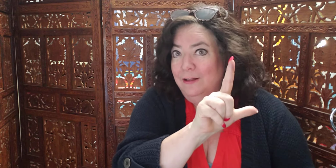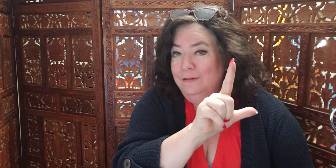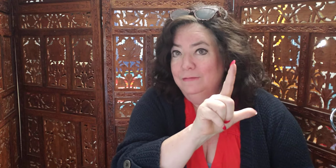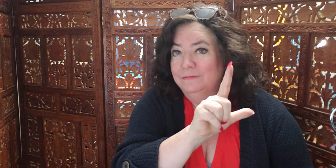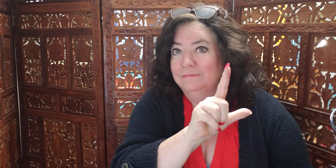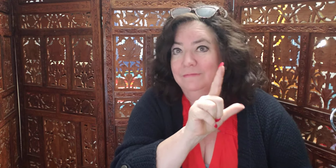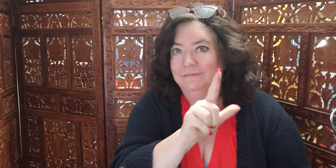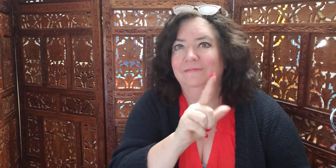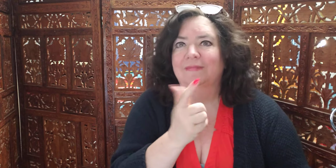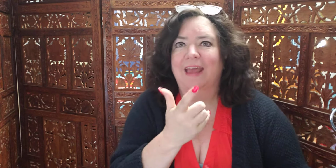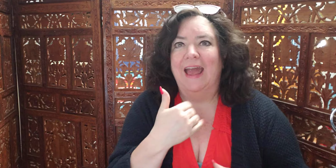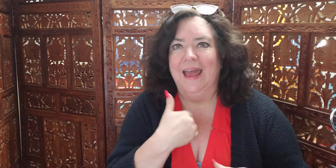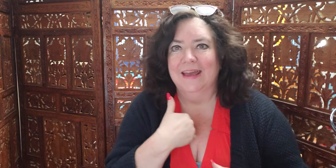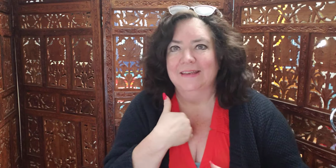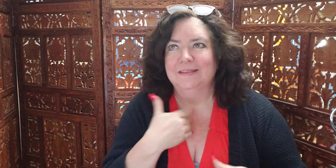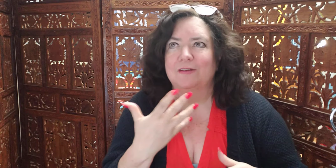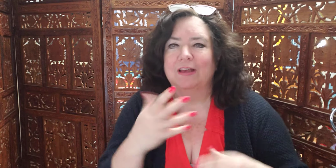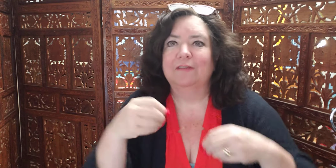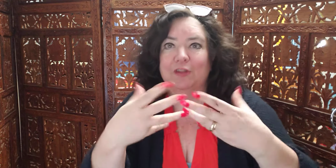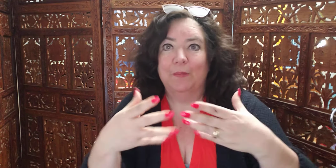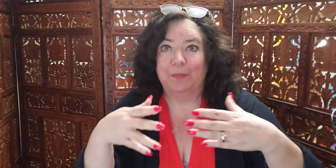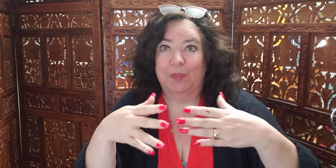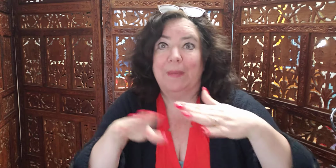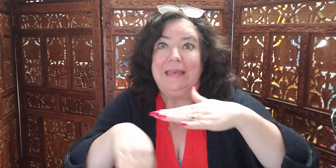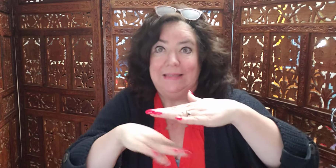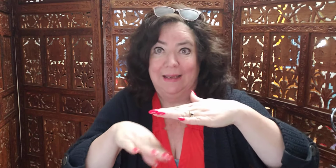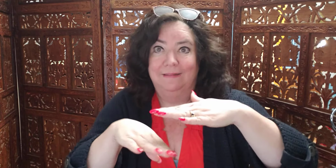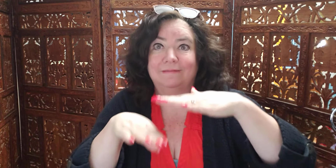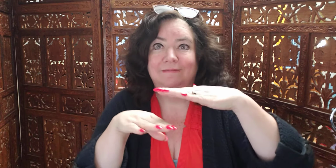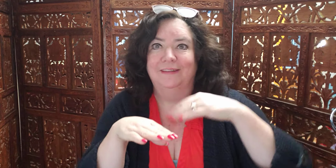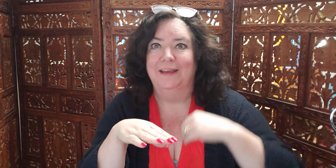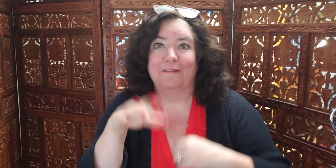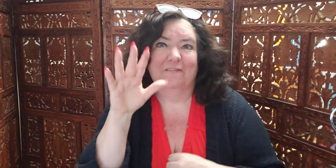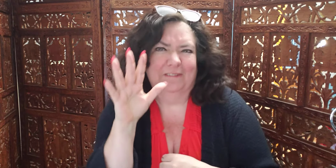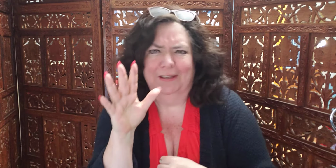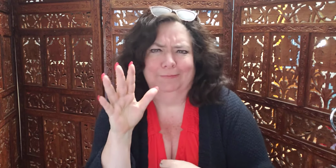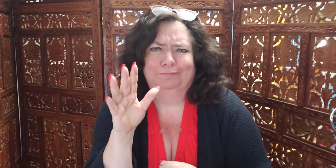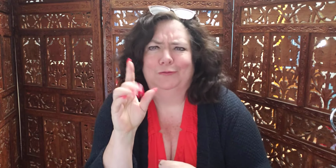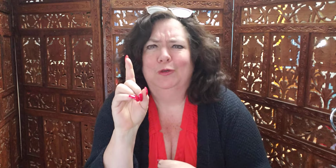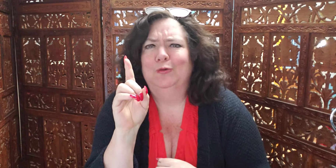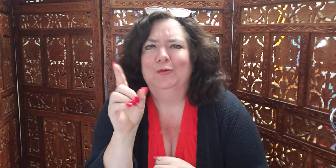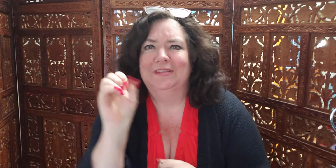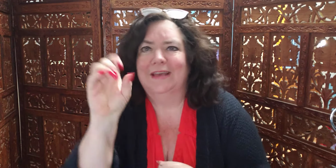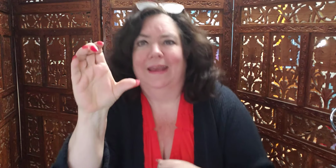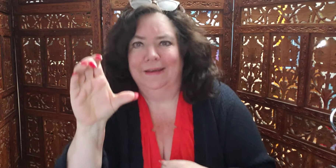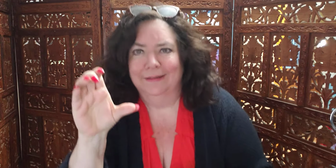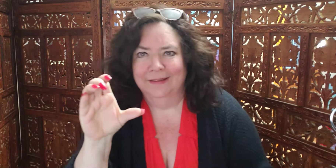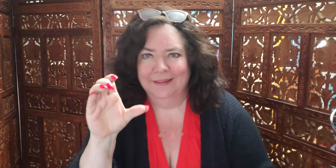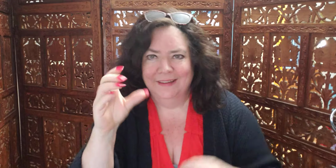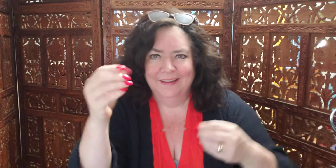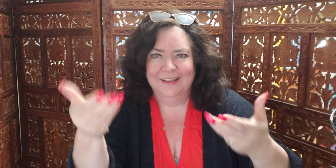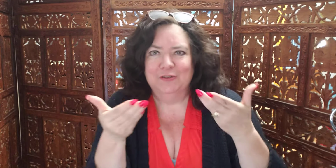BSL has, I'll give you the basic, okay, the 2-second